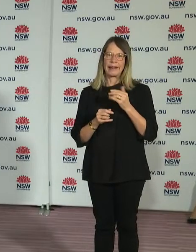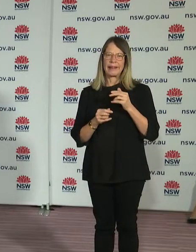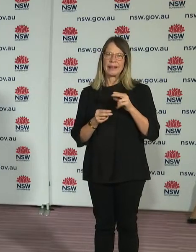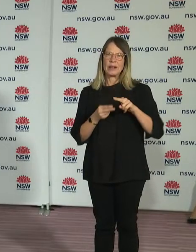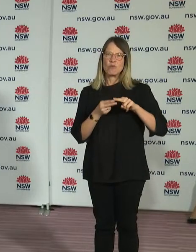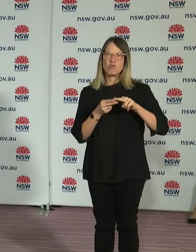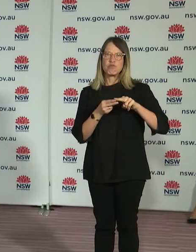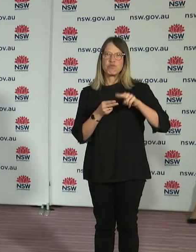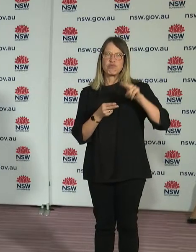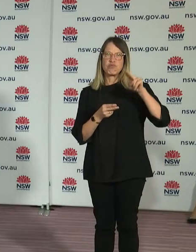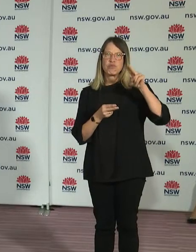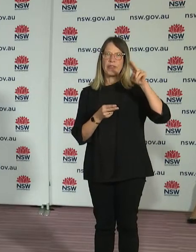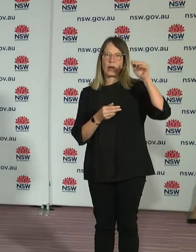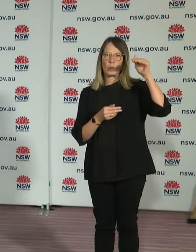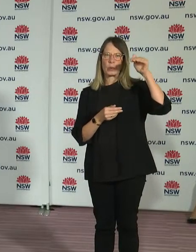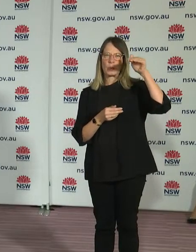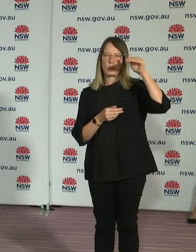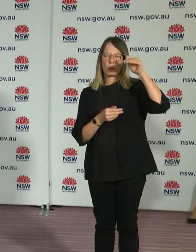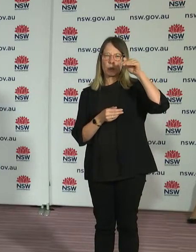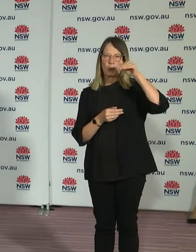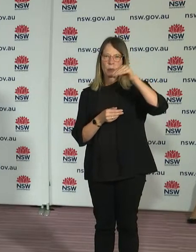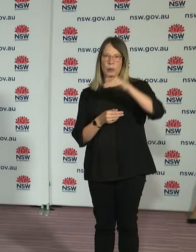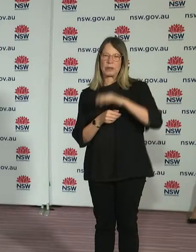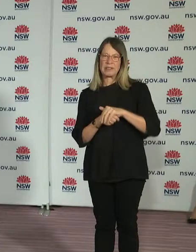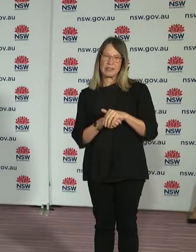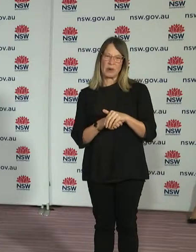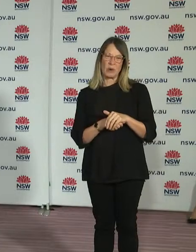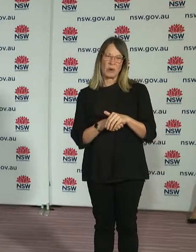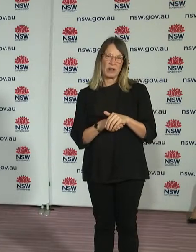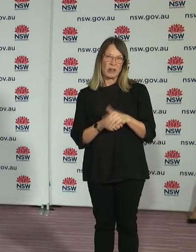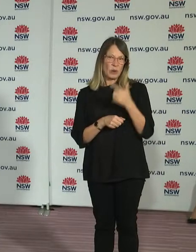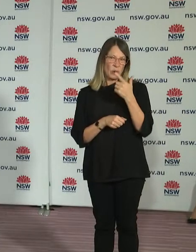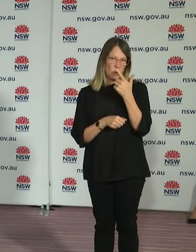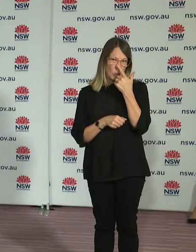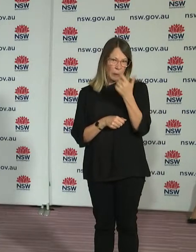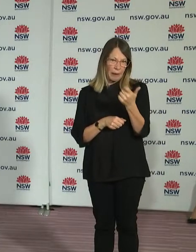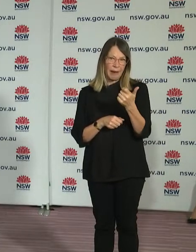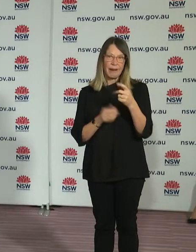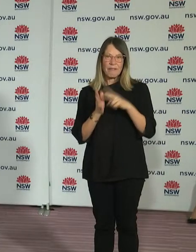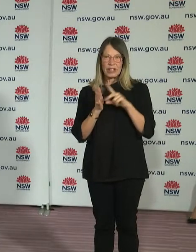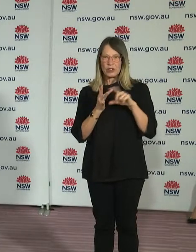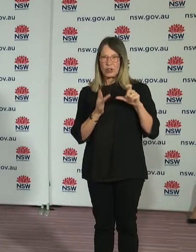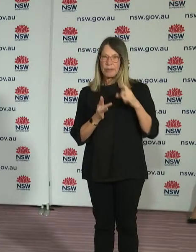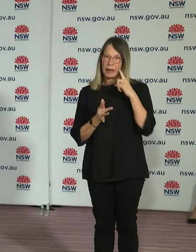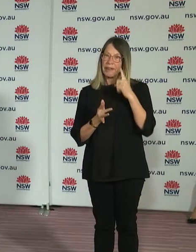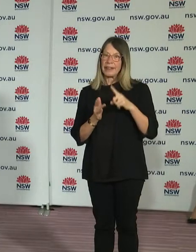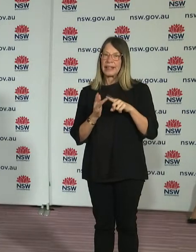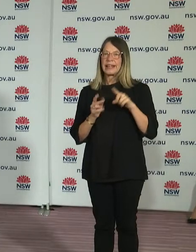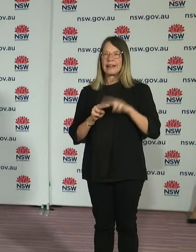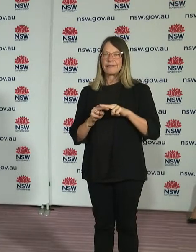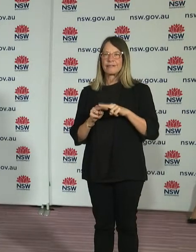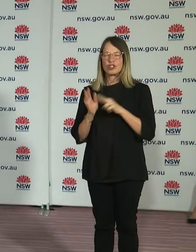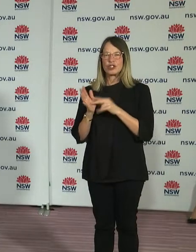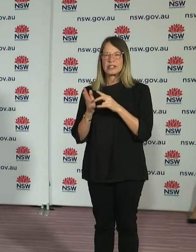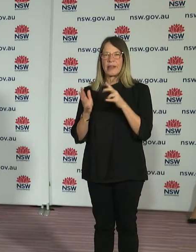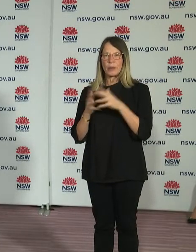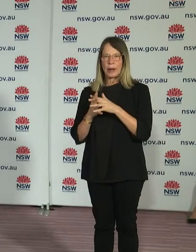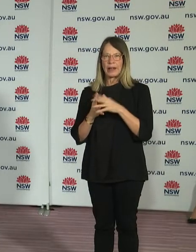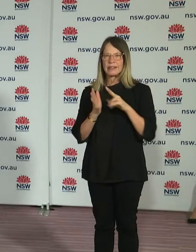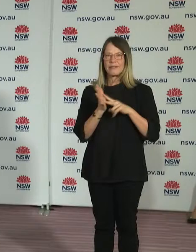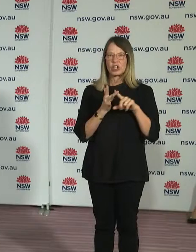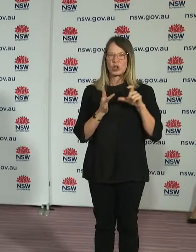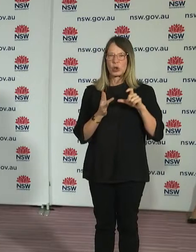well, and looking forward to having constructive conversations moving forward when I think Victoria and New South Wales together represent about 65% of the